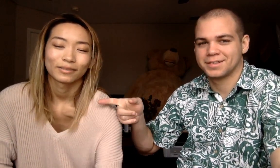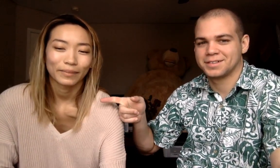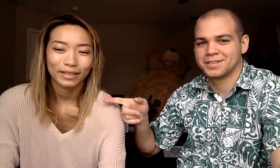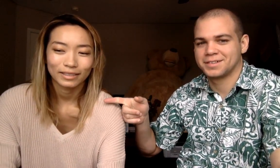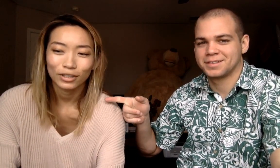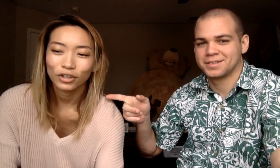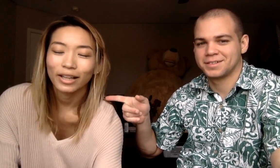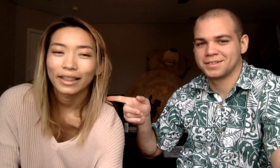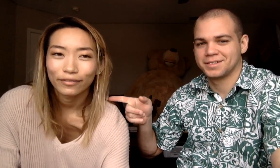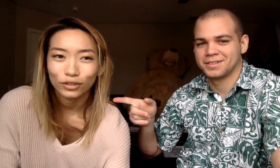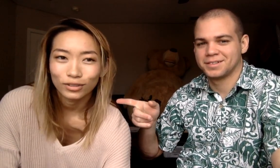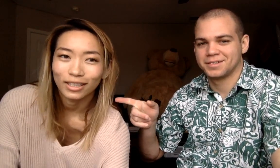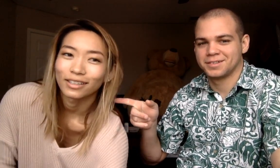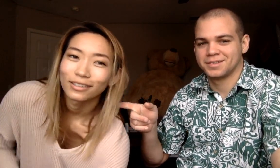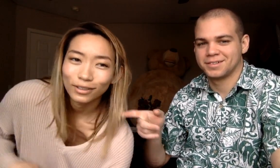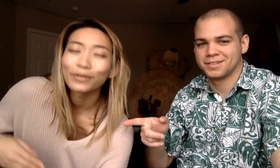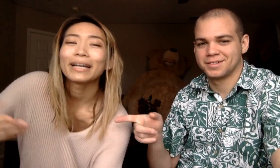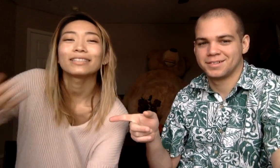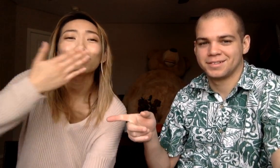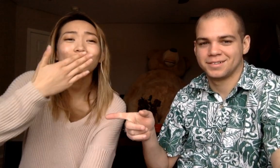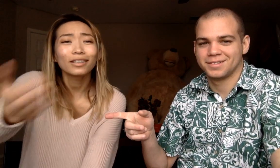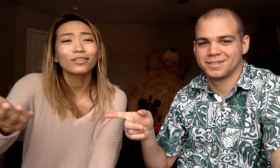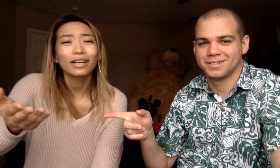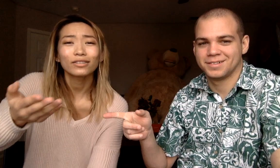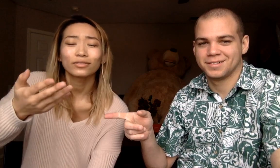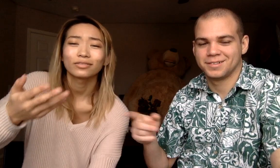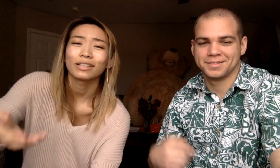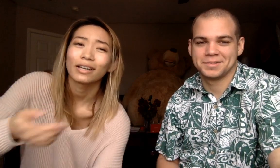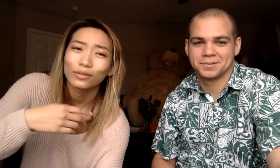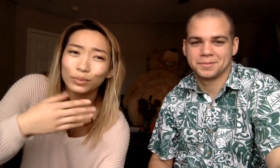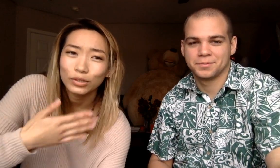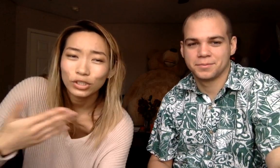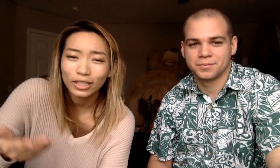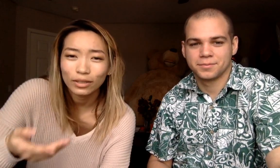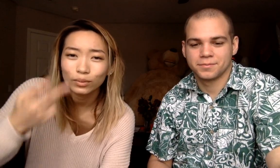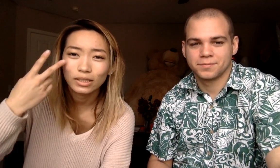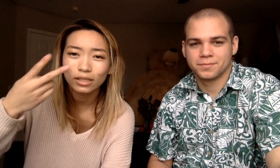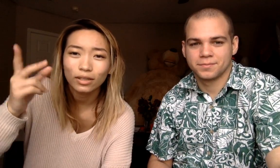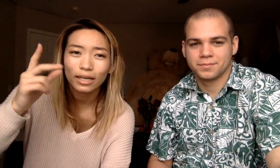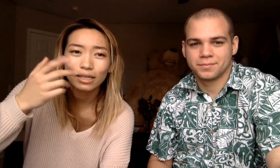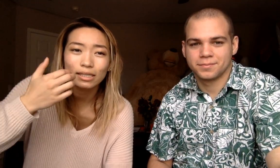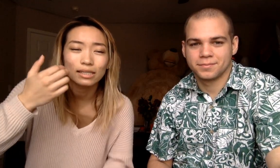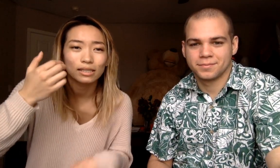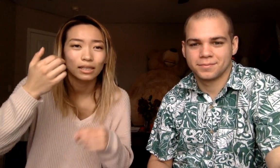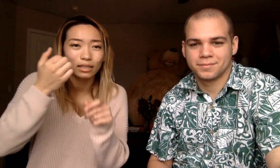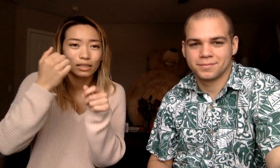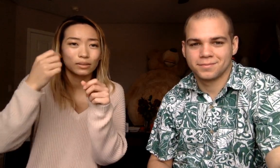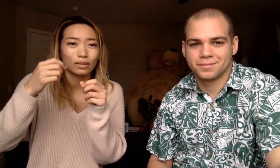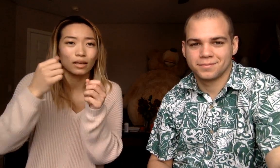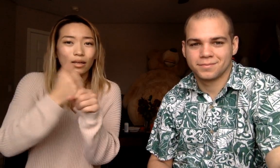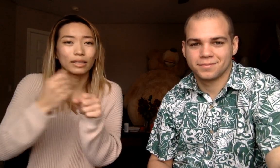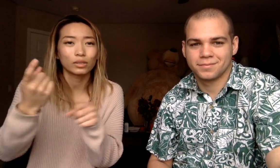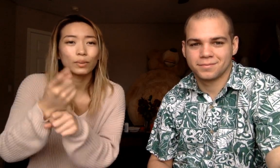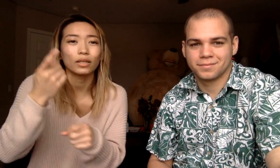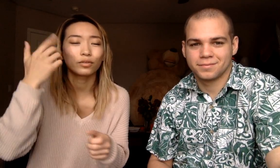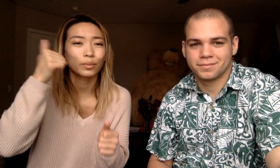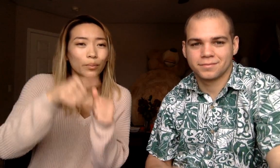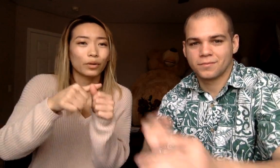say your I love you thing. All right, so thank you guys. Yeah, we appreciate it. We'll see you guys next week. Remember,